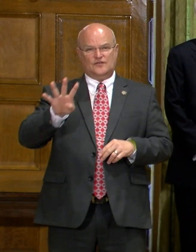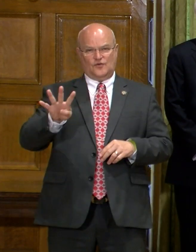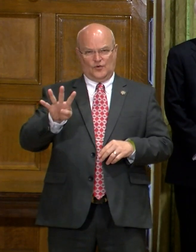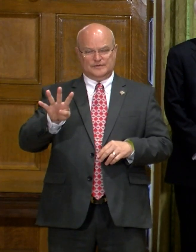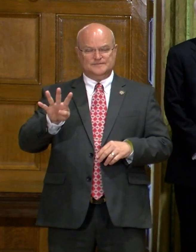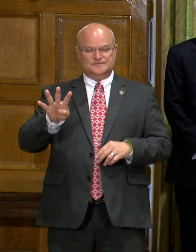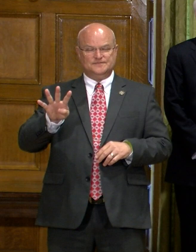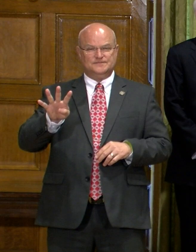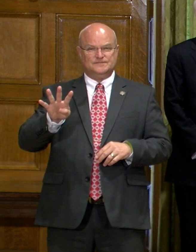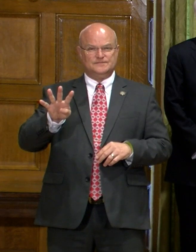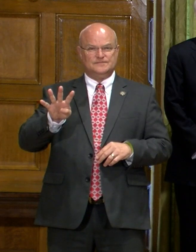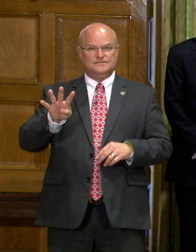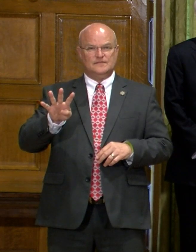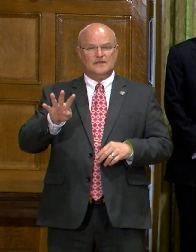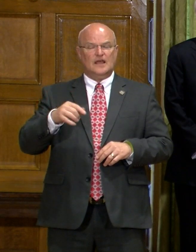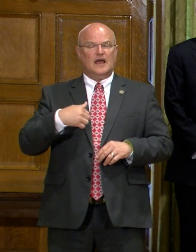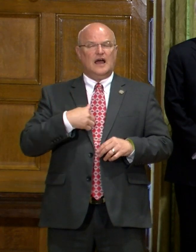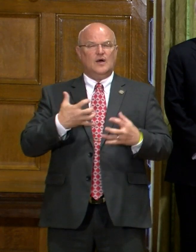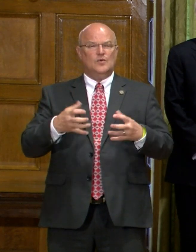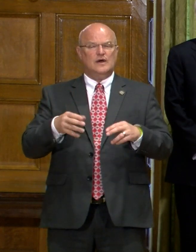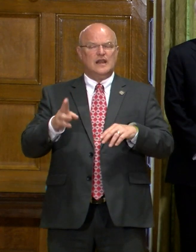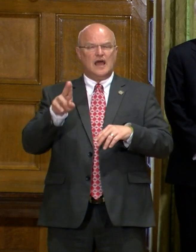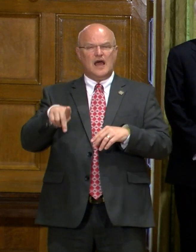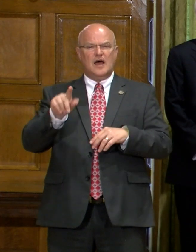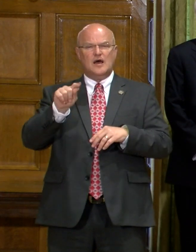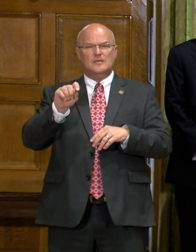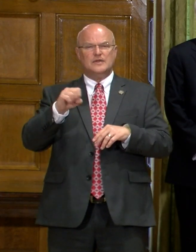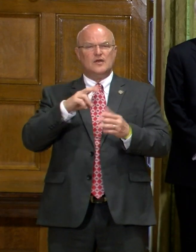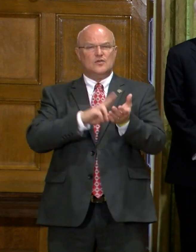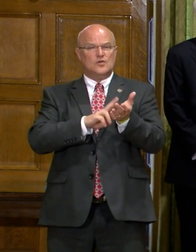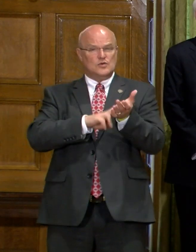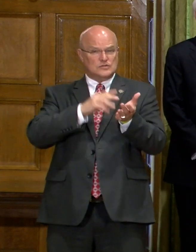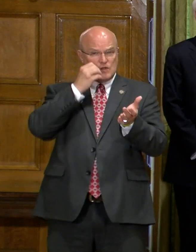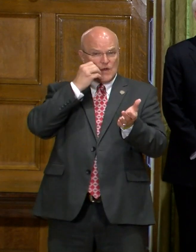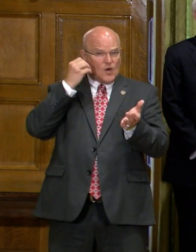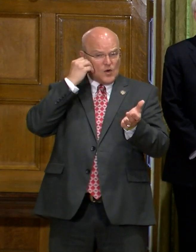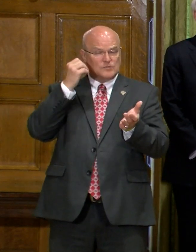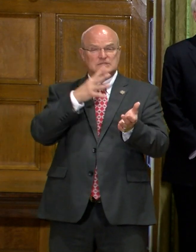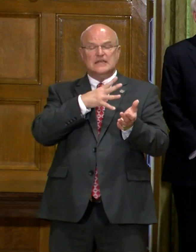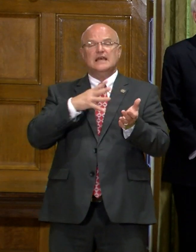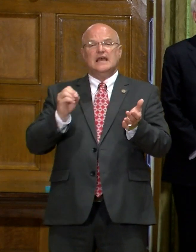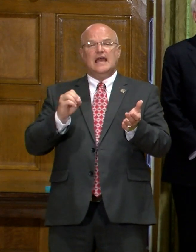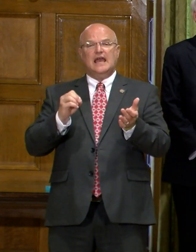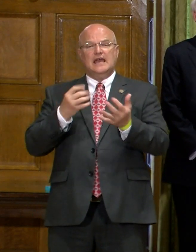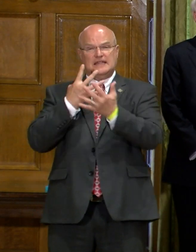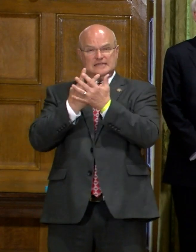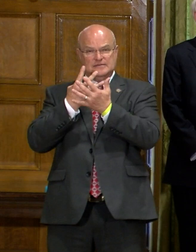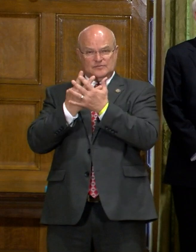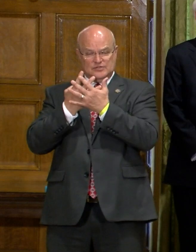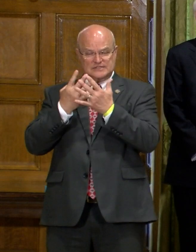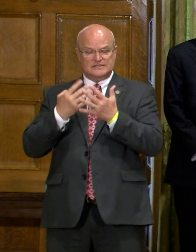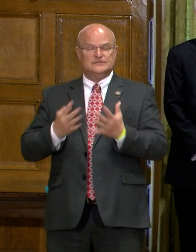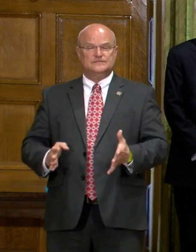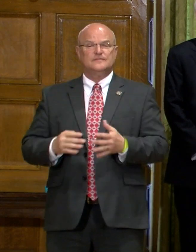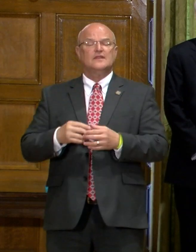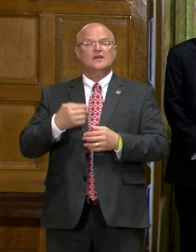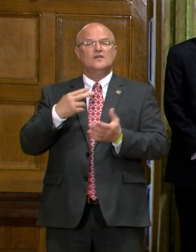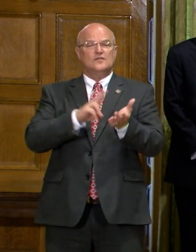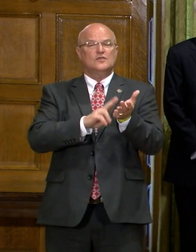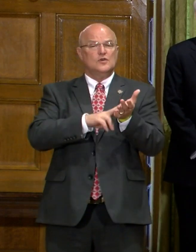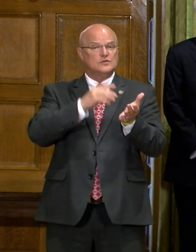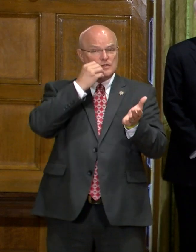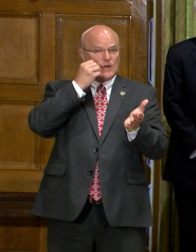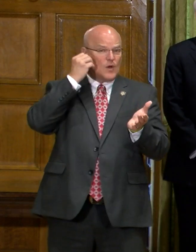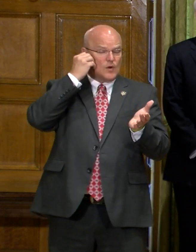from yesterday. I'd like to give a little bit of an update on our nursing homes and on our correctional facilities. For